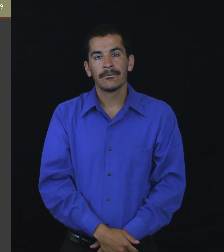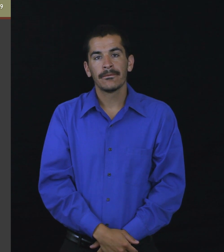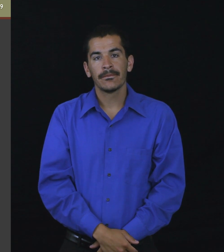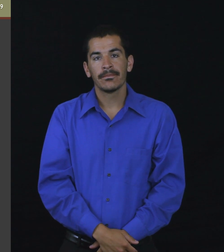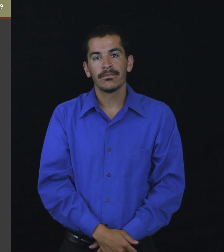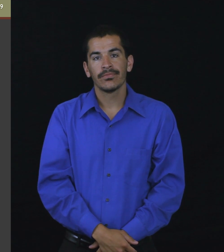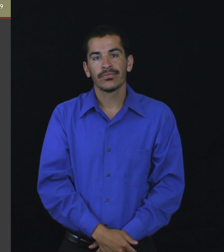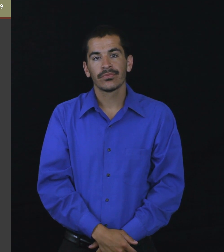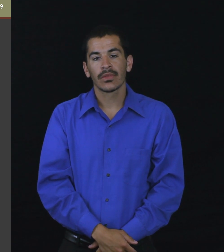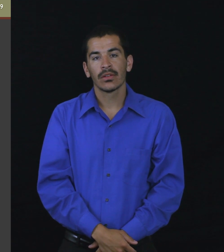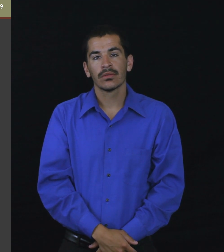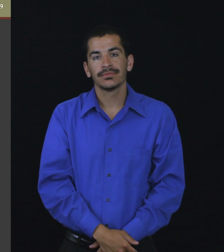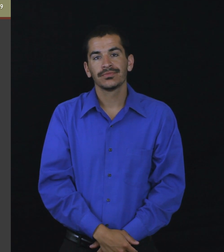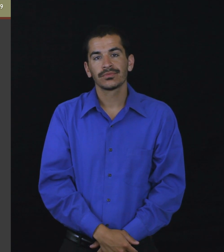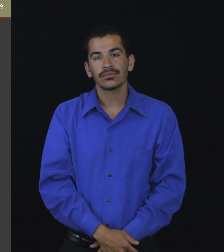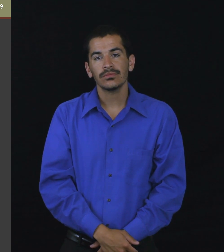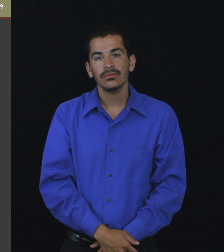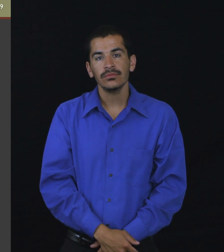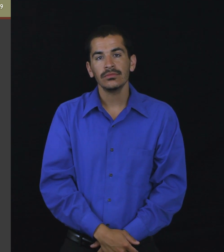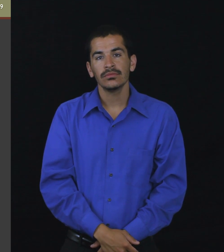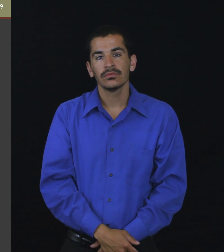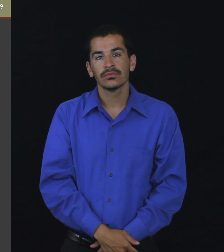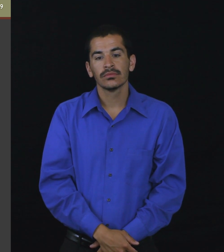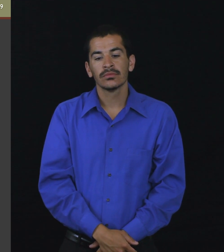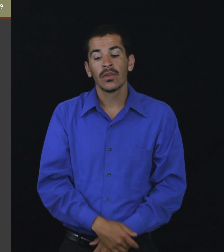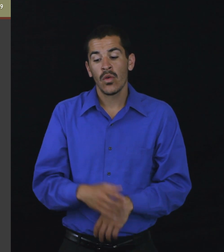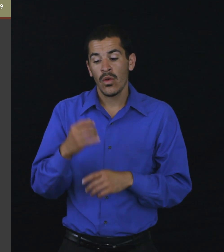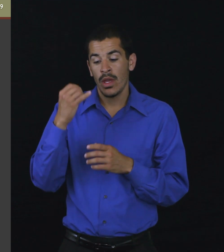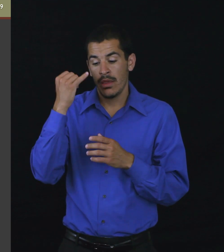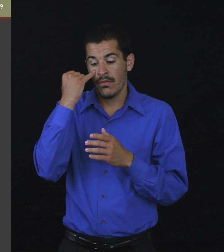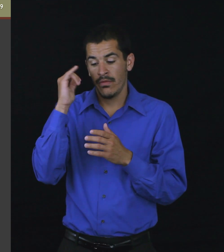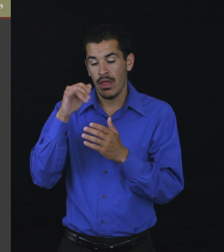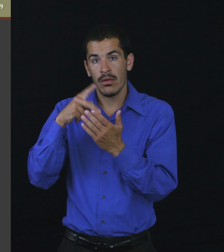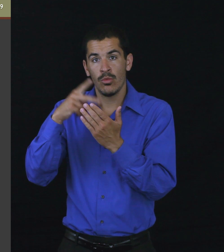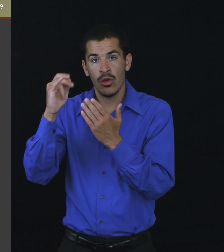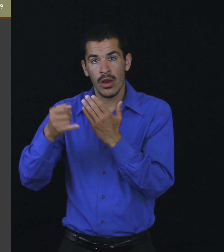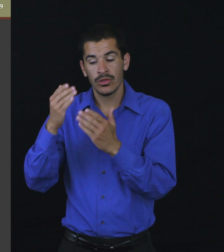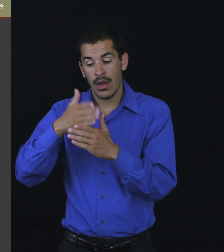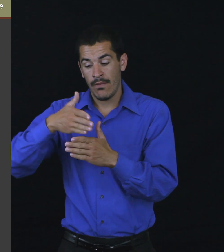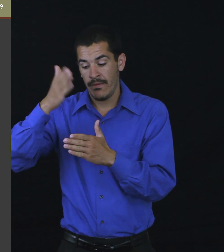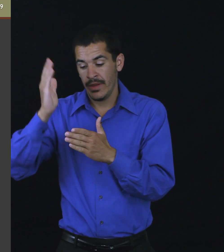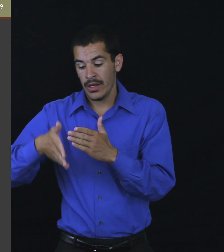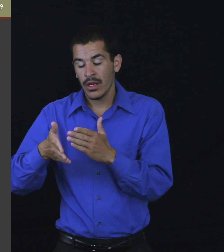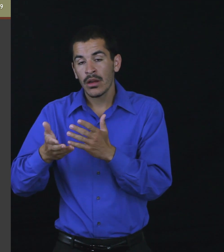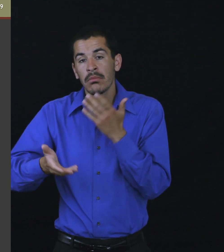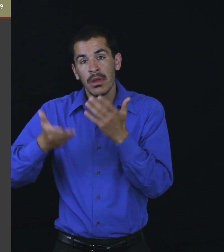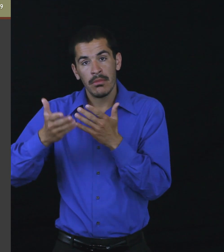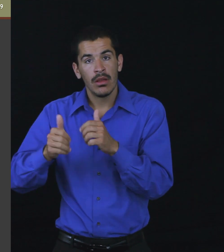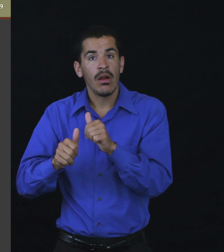This project could encourage more redevelopment projects.